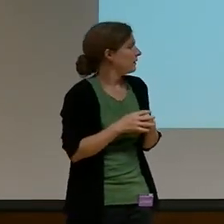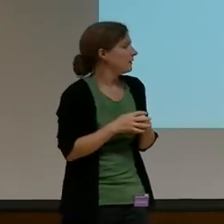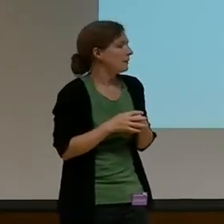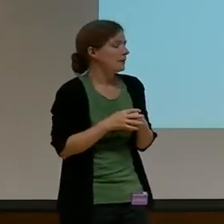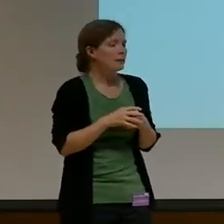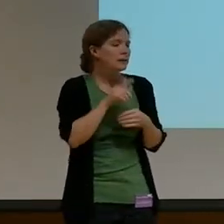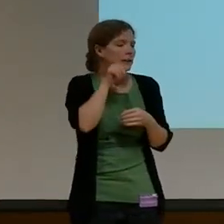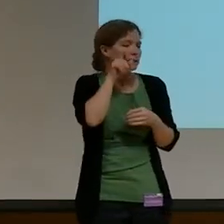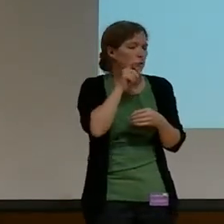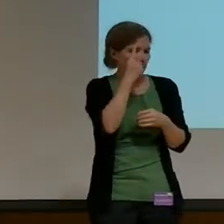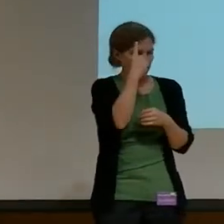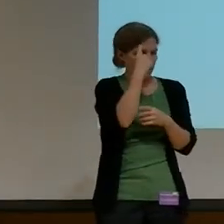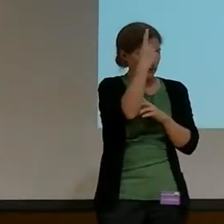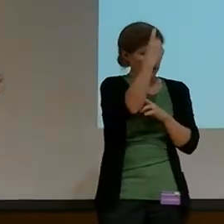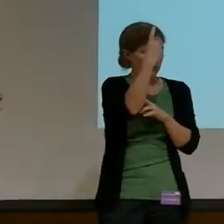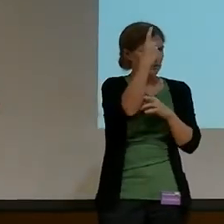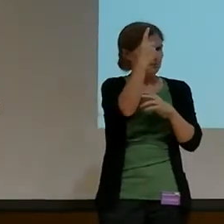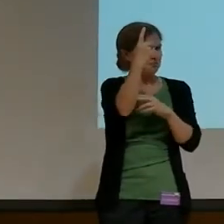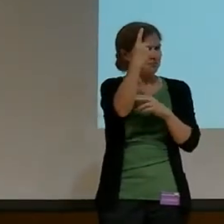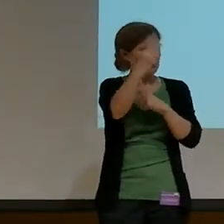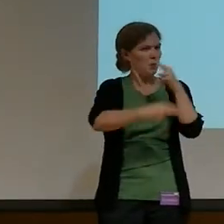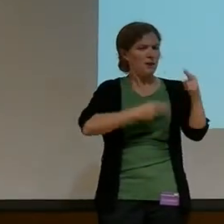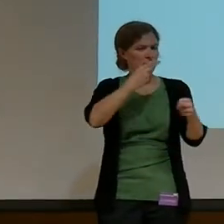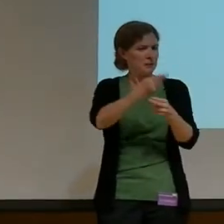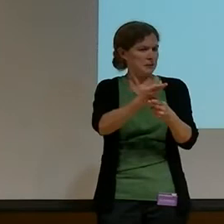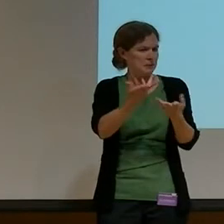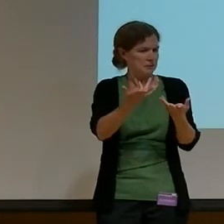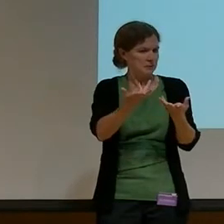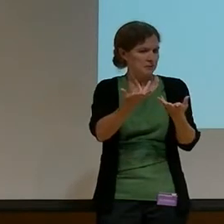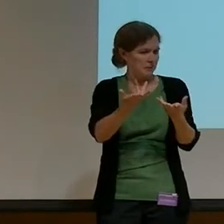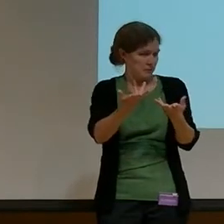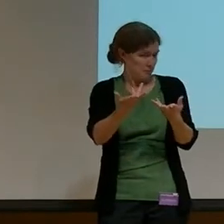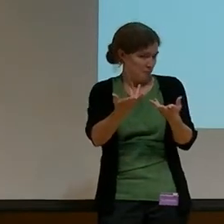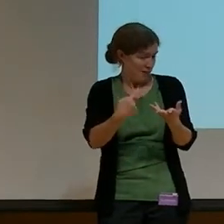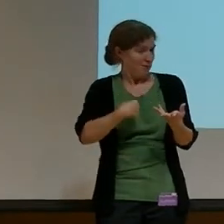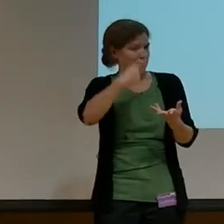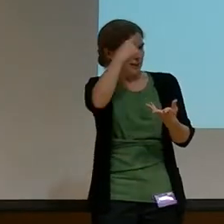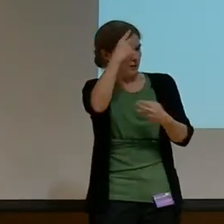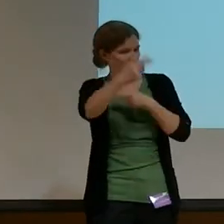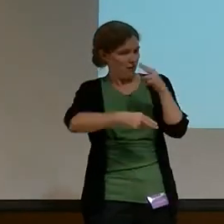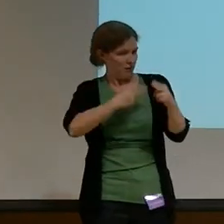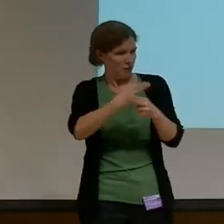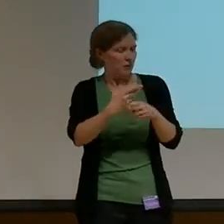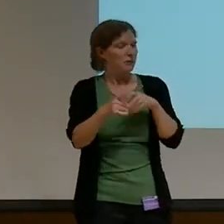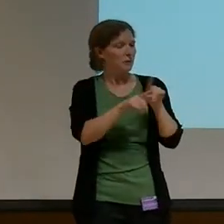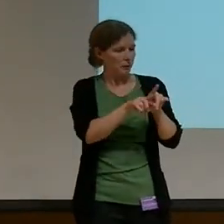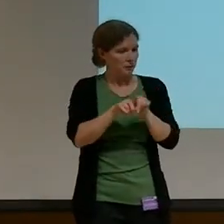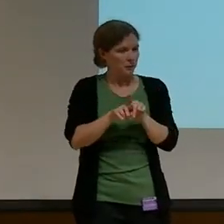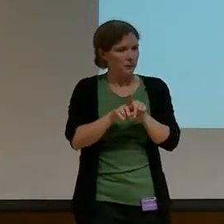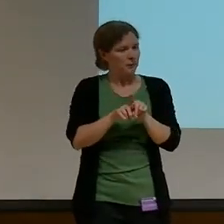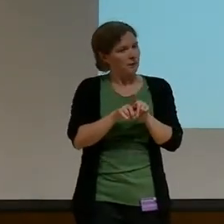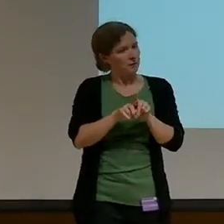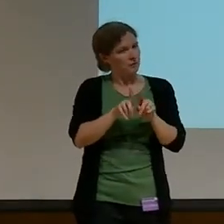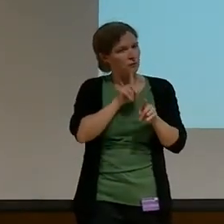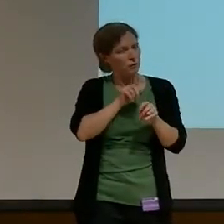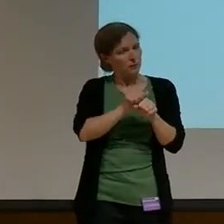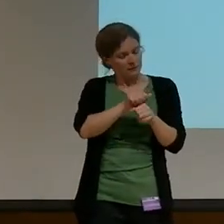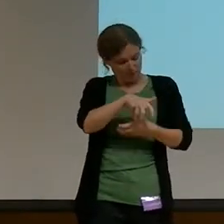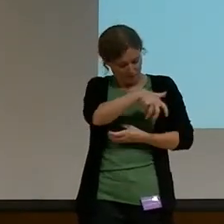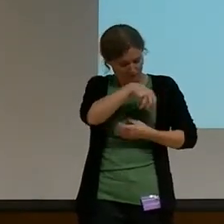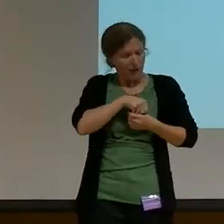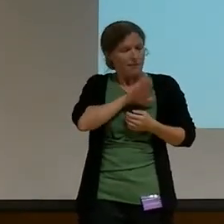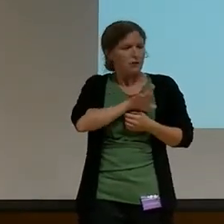because sexual fantasies are thought to be universal, or they have been up until now, and reflect a person's true sexual